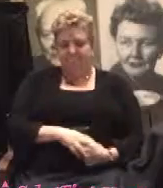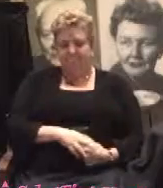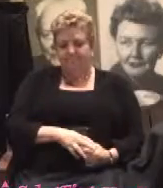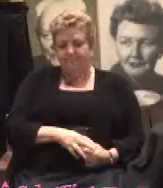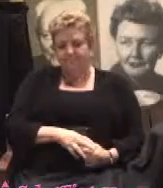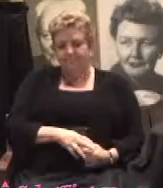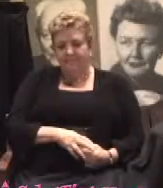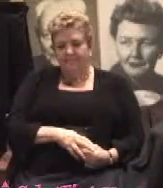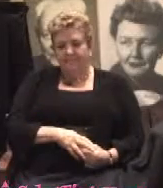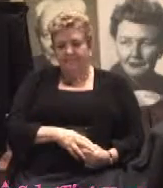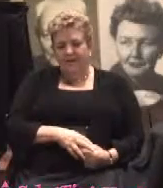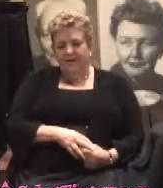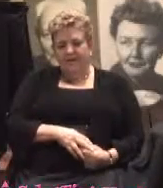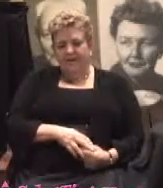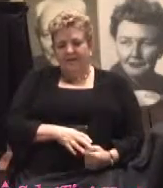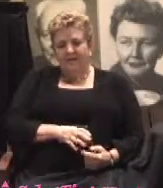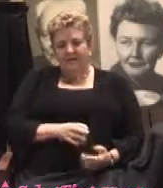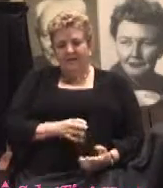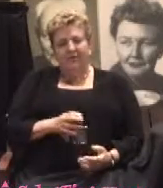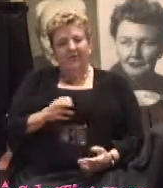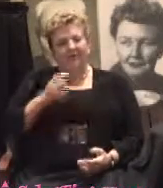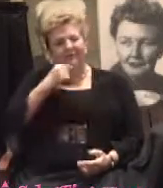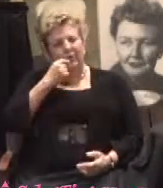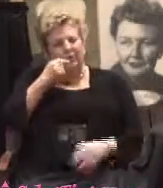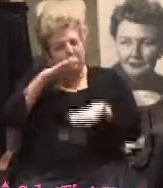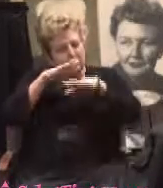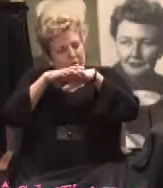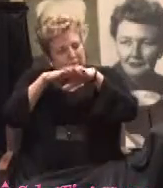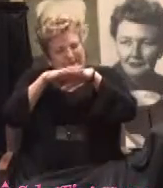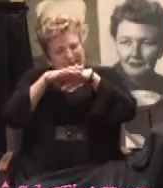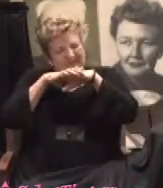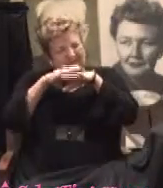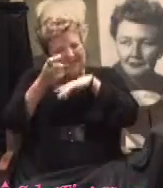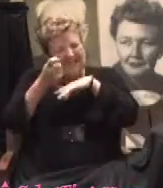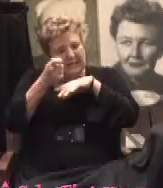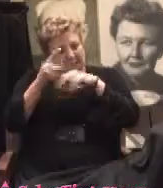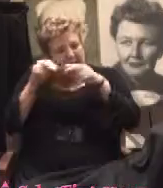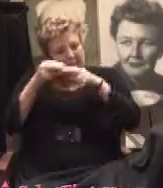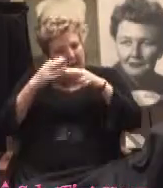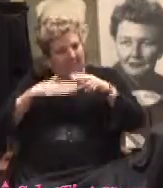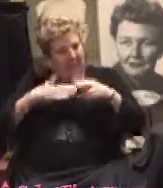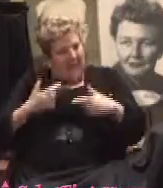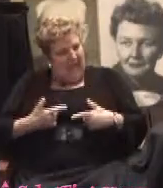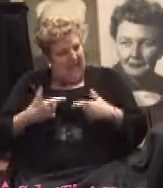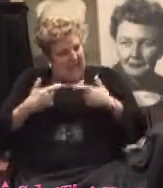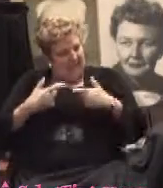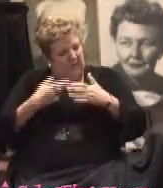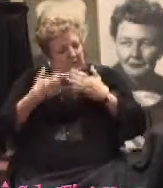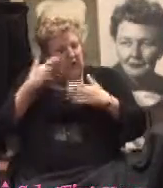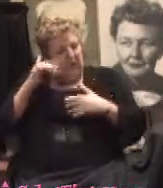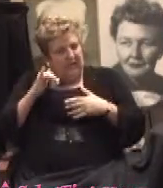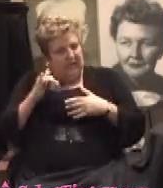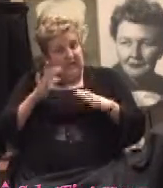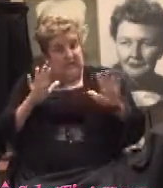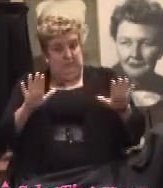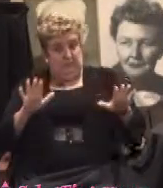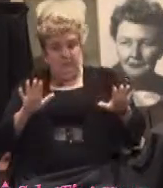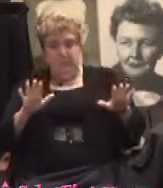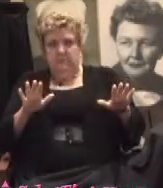on the outside of my life, and I've told you a little tiny bit about what it was like. It was a moonscape on the outside of my life. It